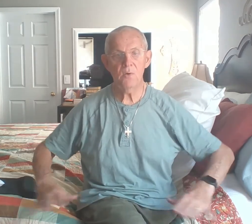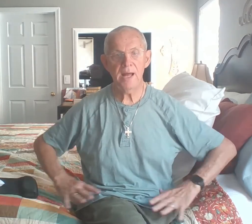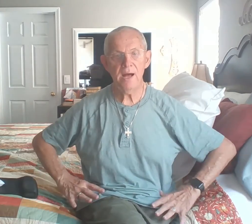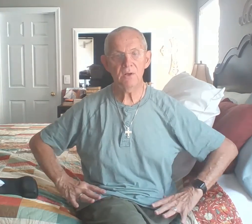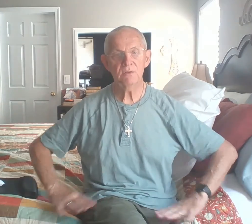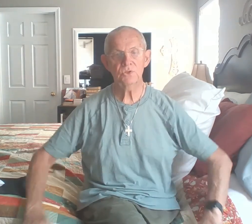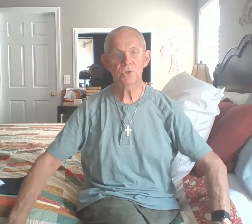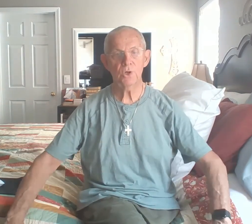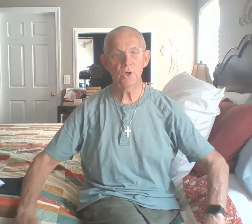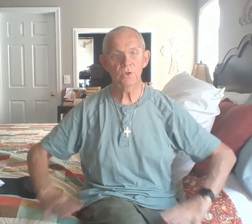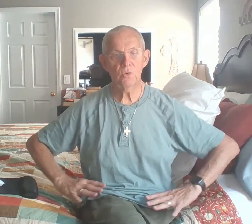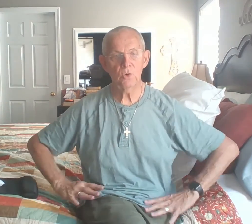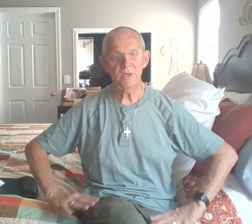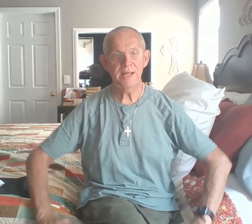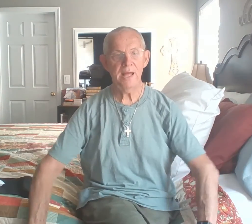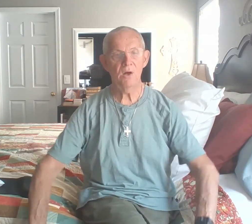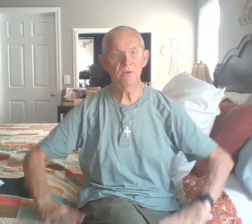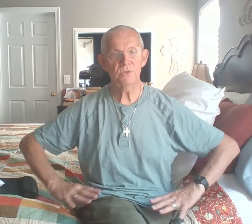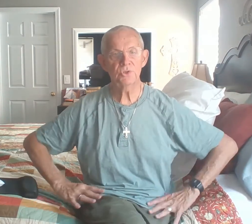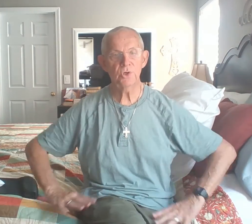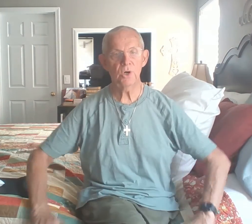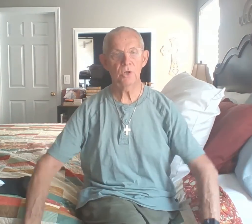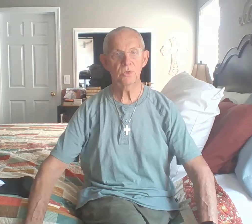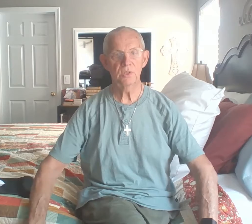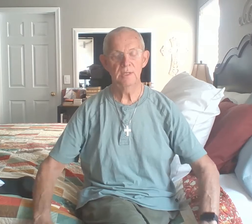out, skirt, or down, skirt.